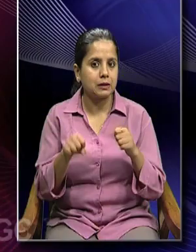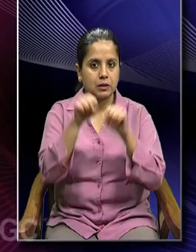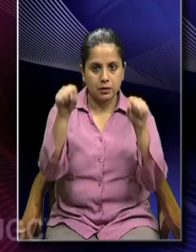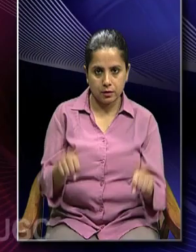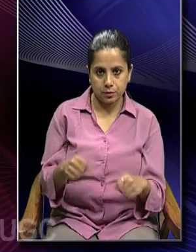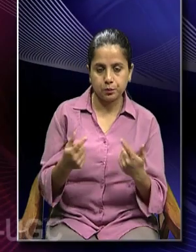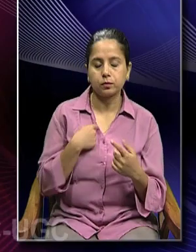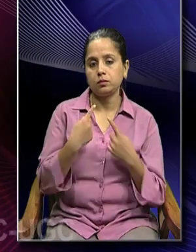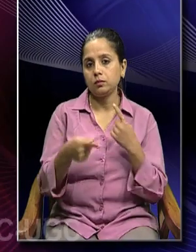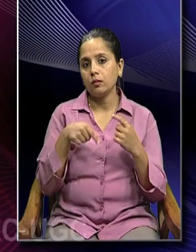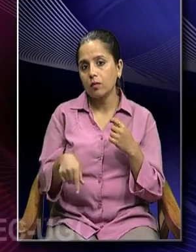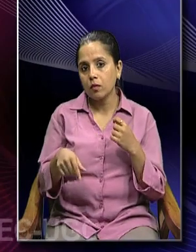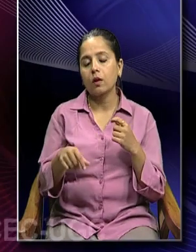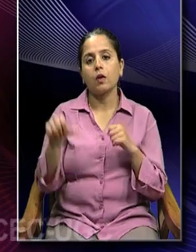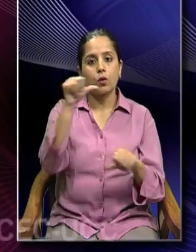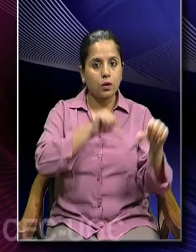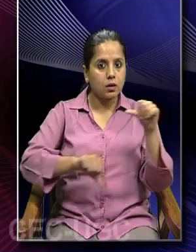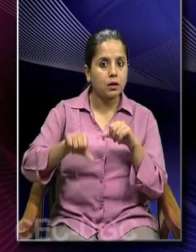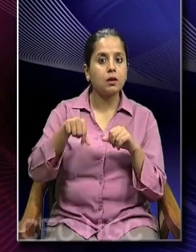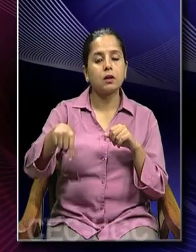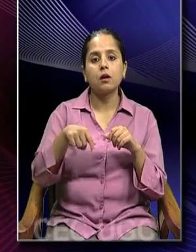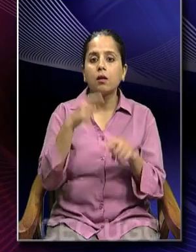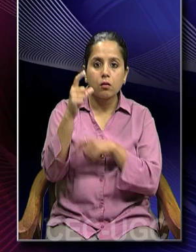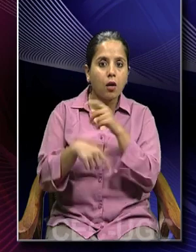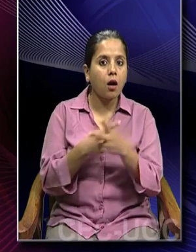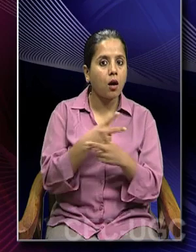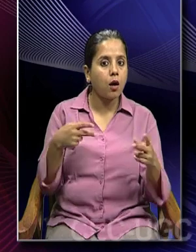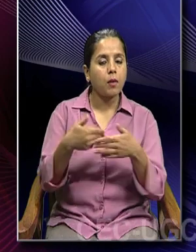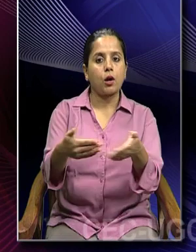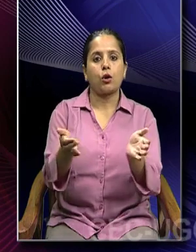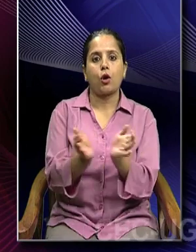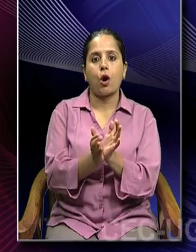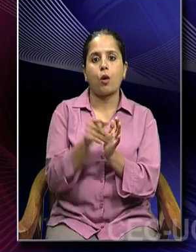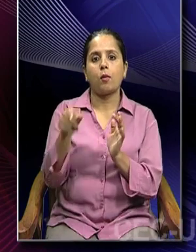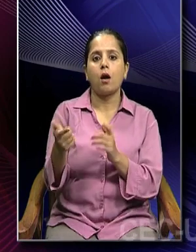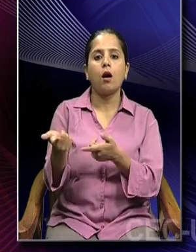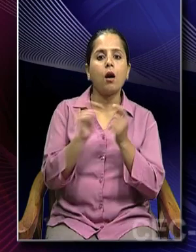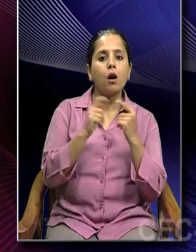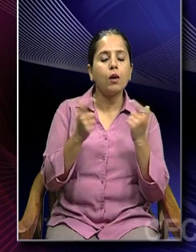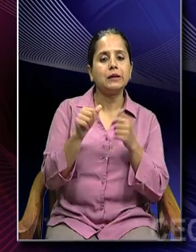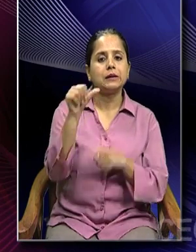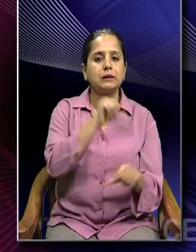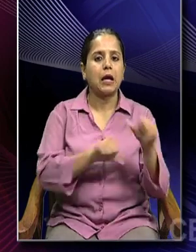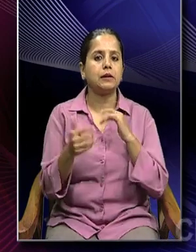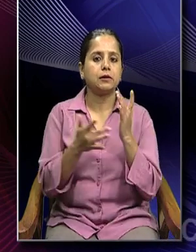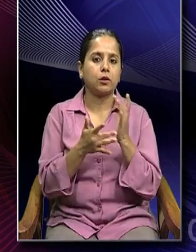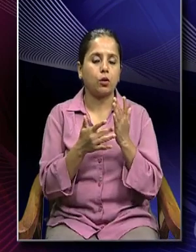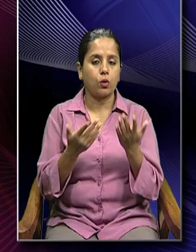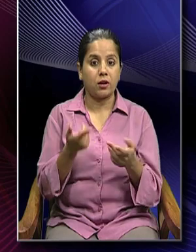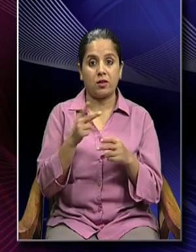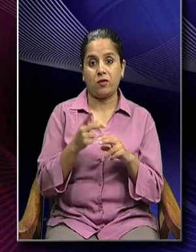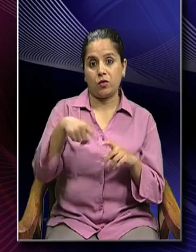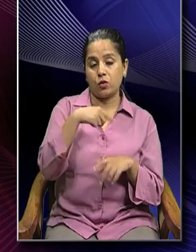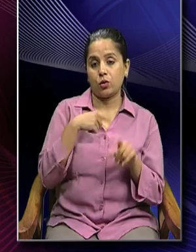about industrial science and technology driven community, the community which is driven by science and technology. So, even if I am